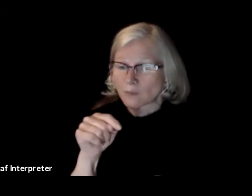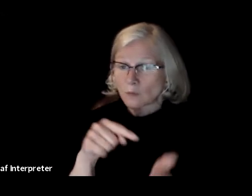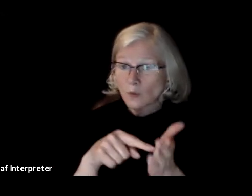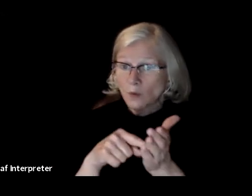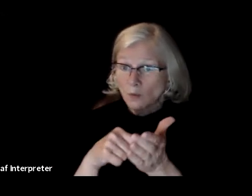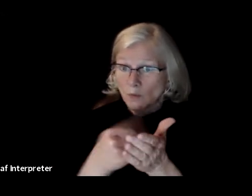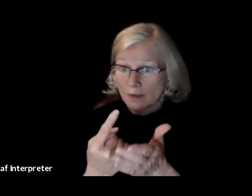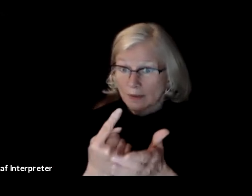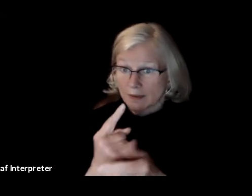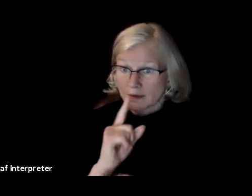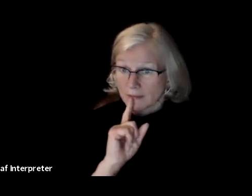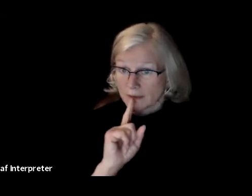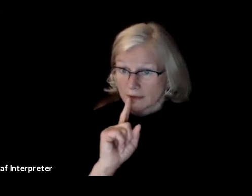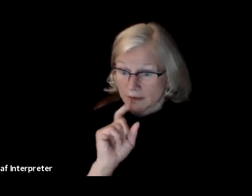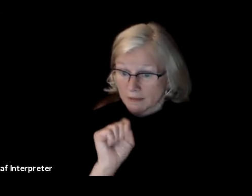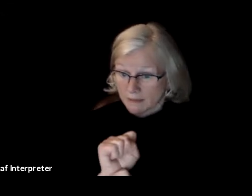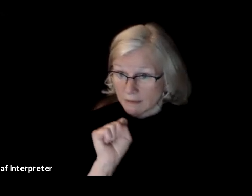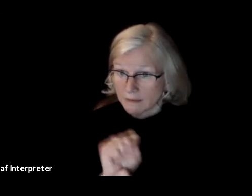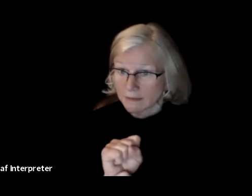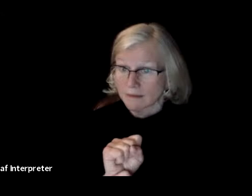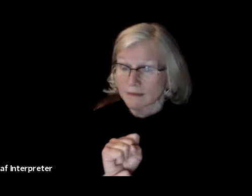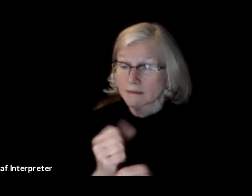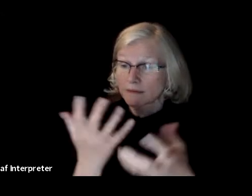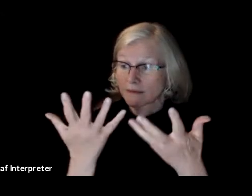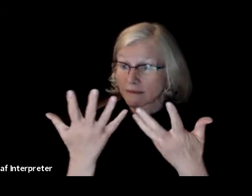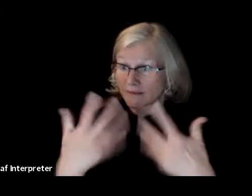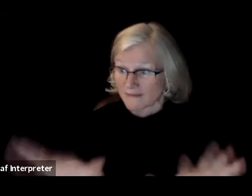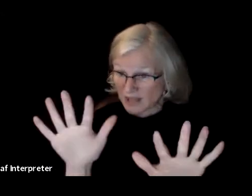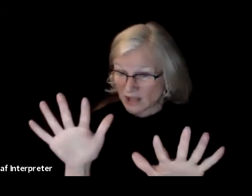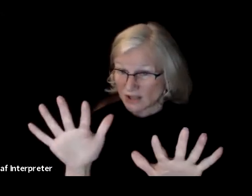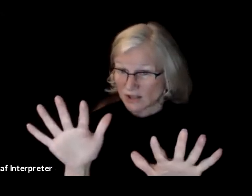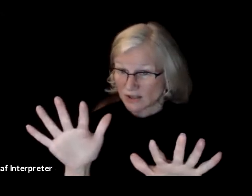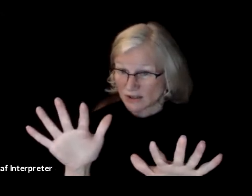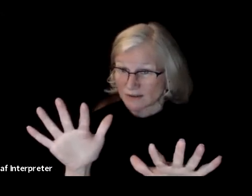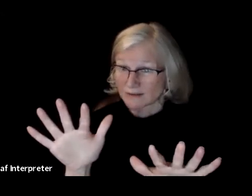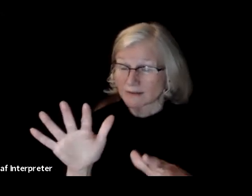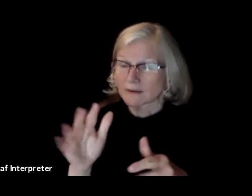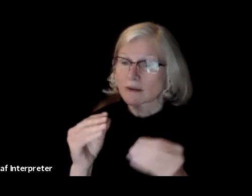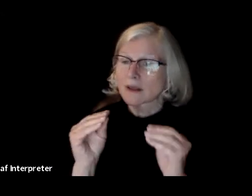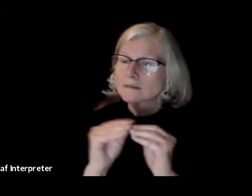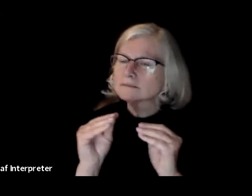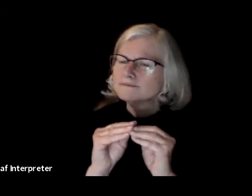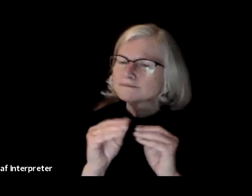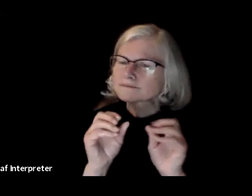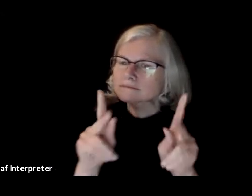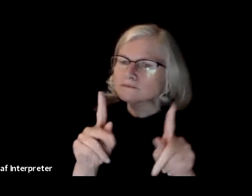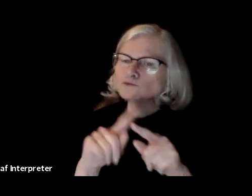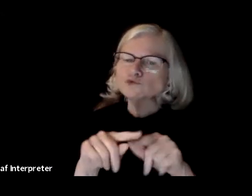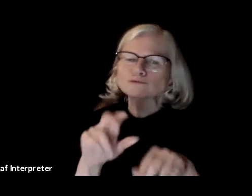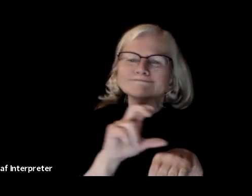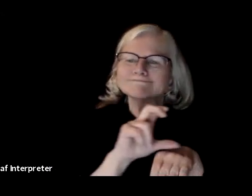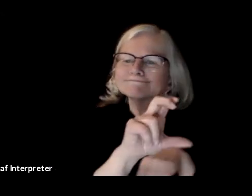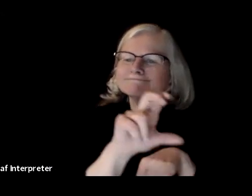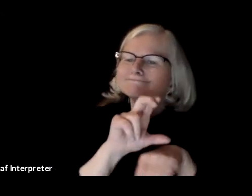other groups, including racial and ethnic groups that have been disproportionately